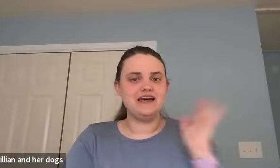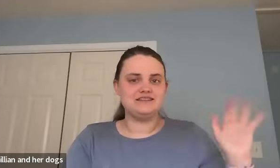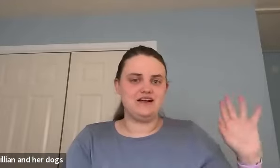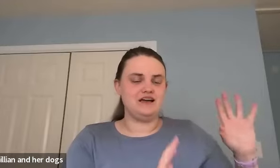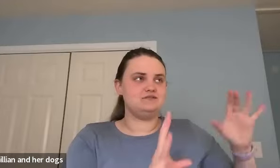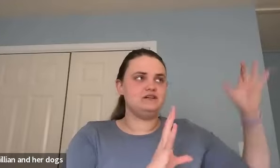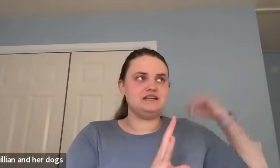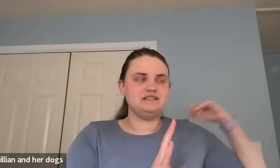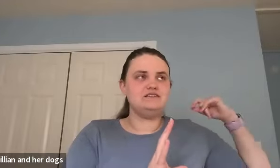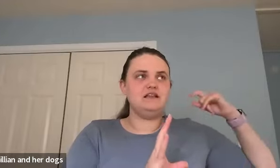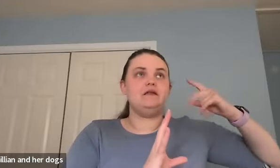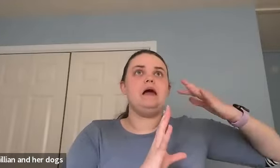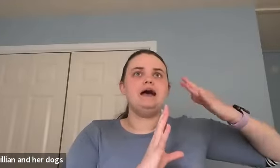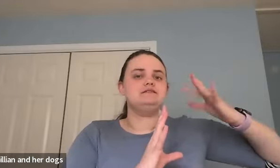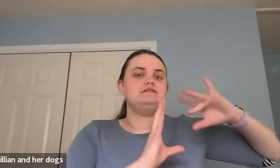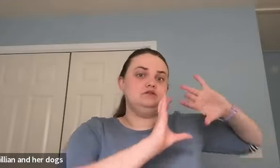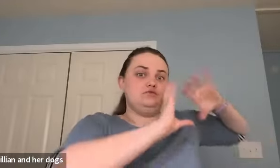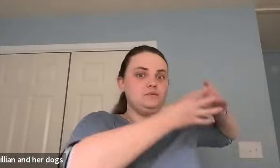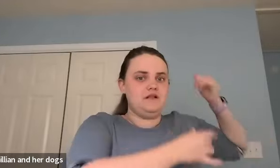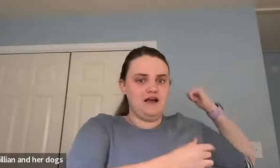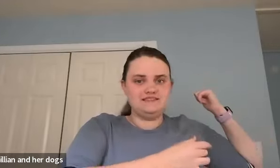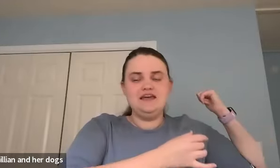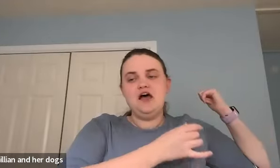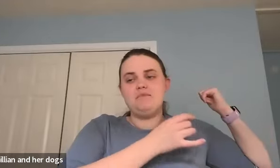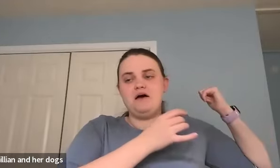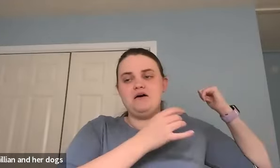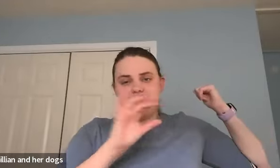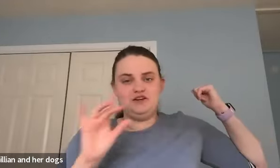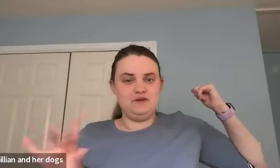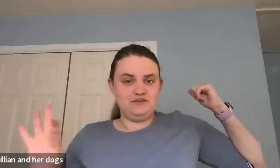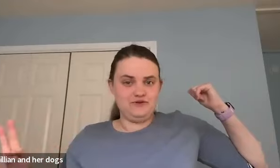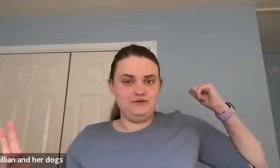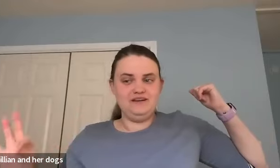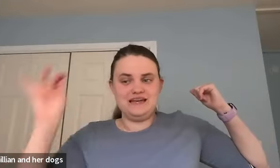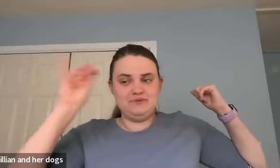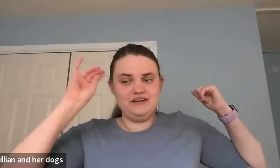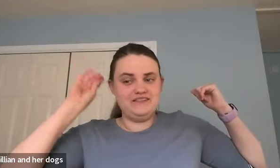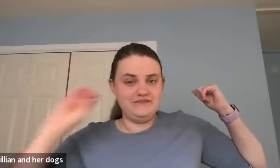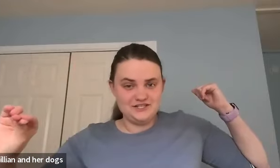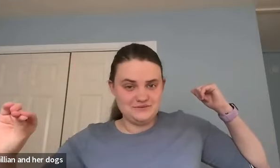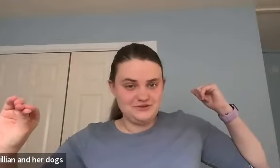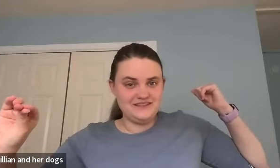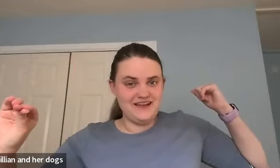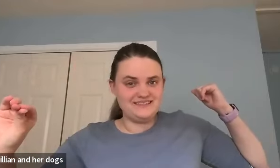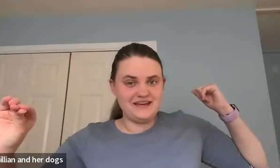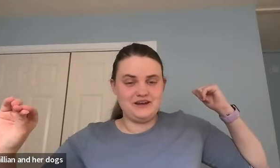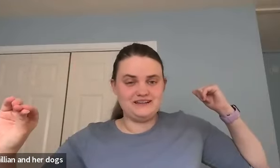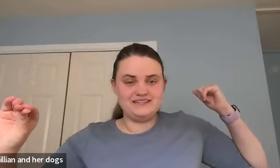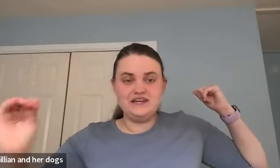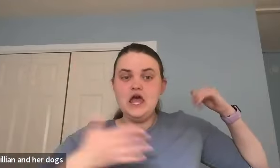last class because I did like the last group class about tomato being a fruit because I put it in the vegetables the last time on accident.